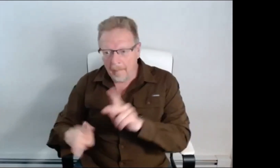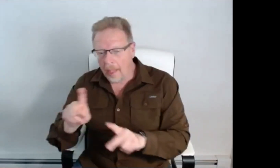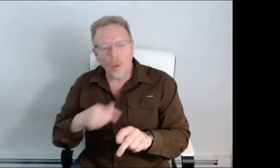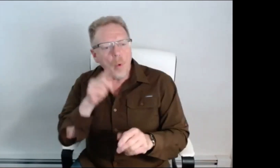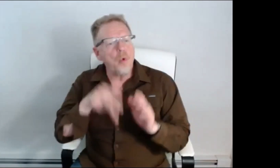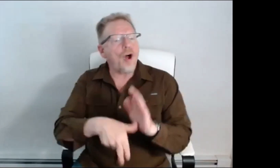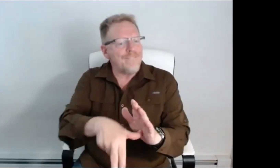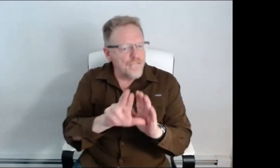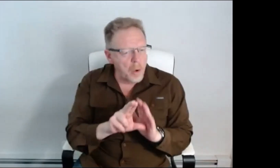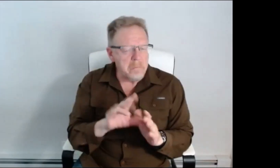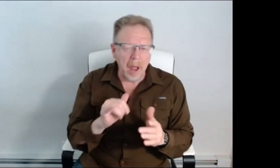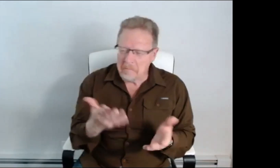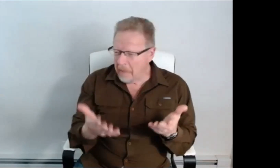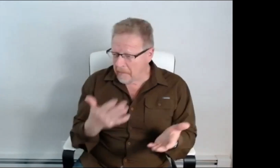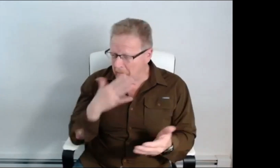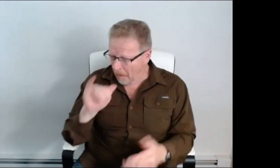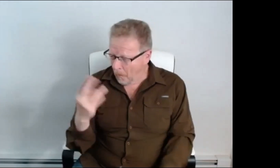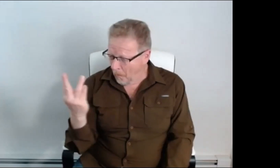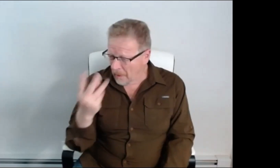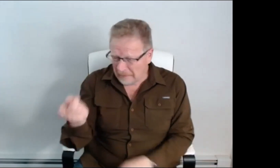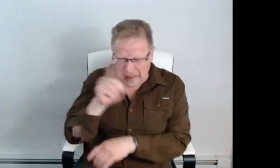by maybe, can we say Wednesday next week, Jan?